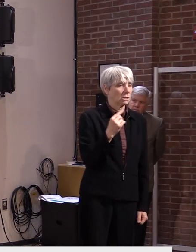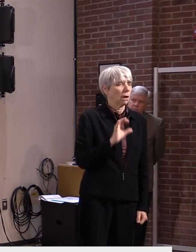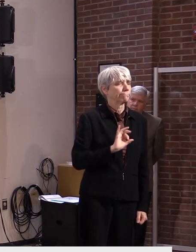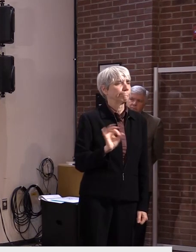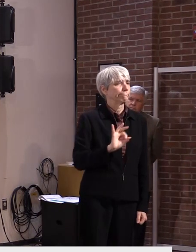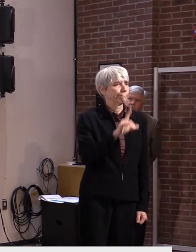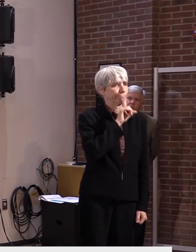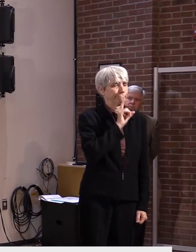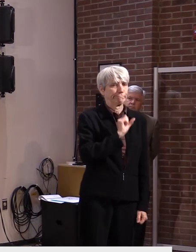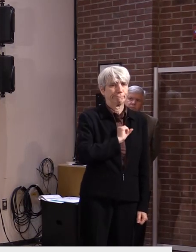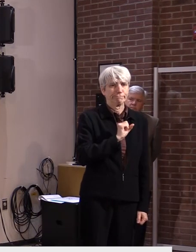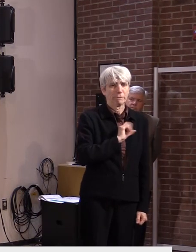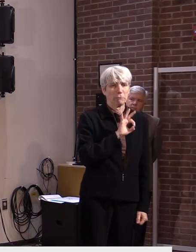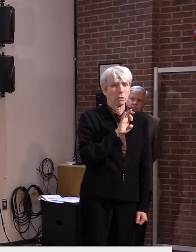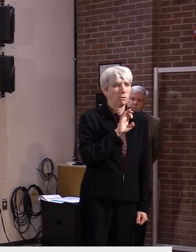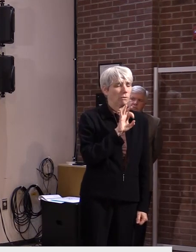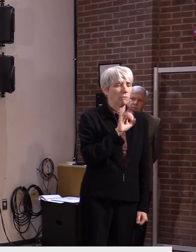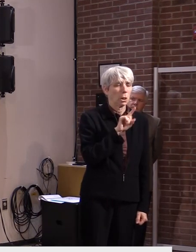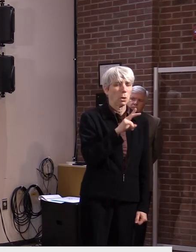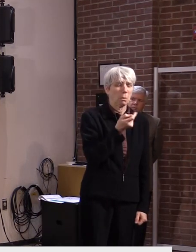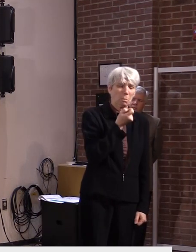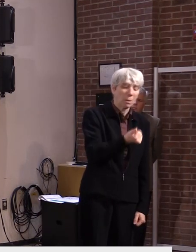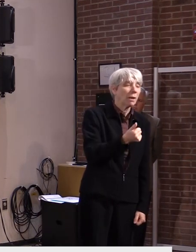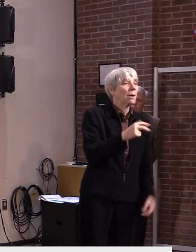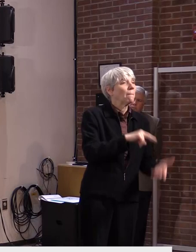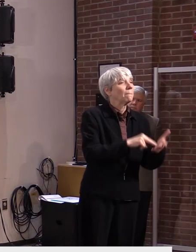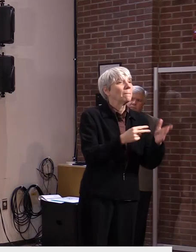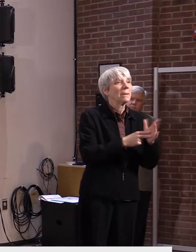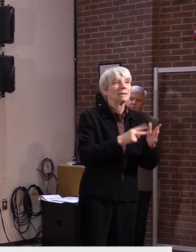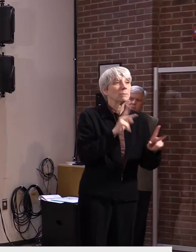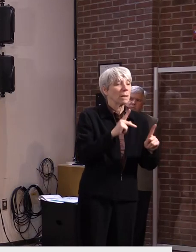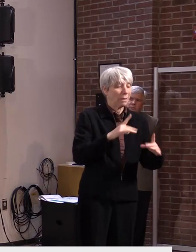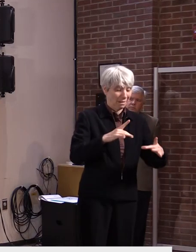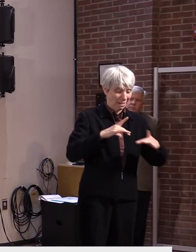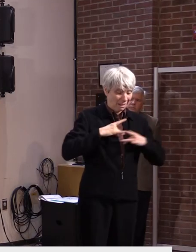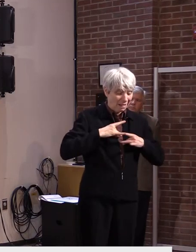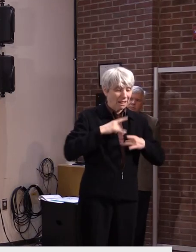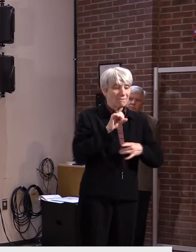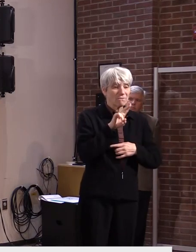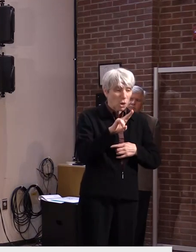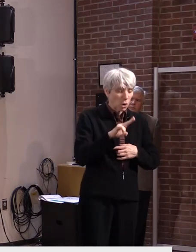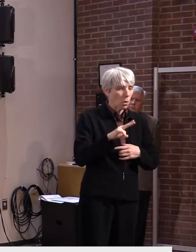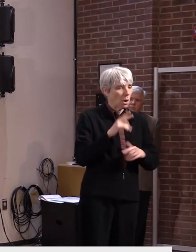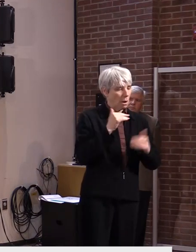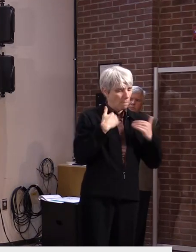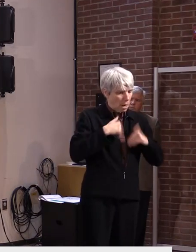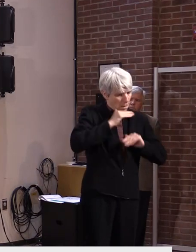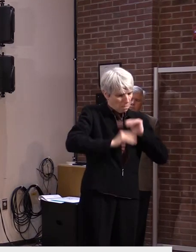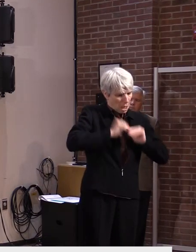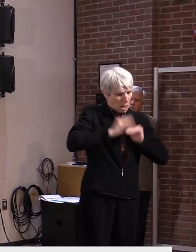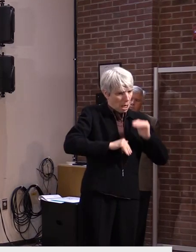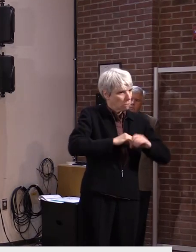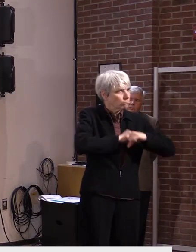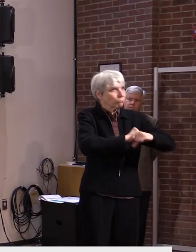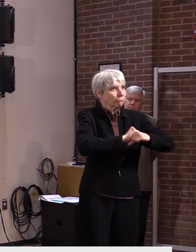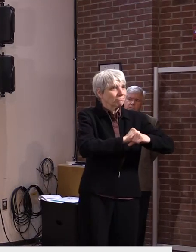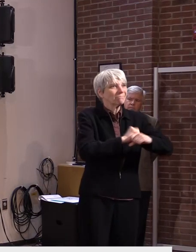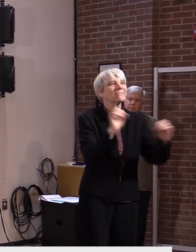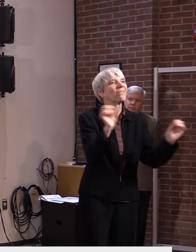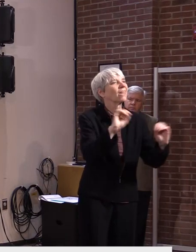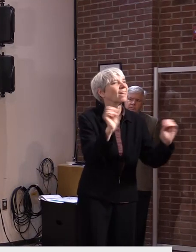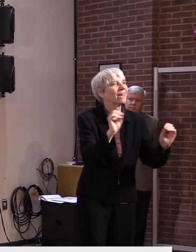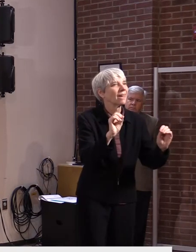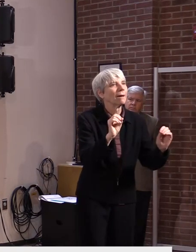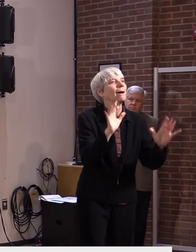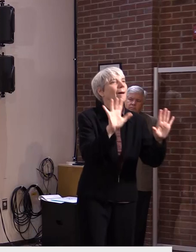year, and people don't have the antibodies necessary to ward this off. And she reiterated as well that